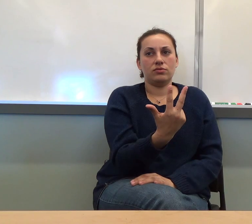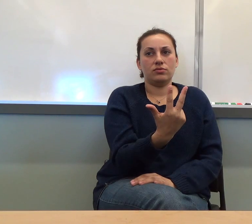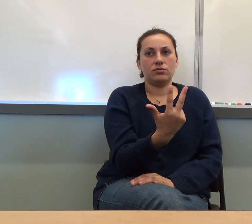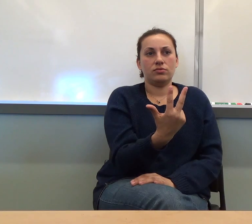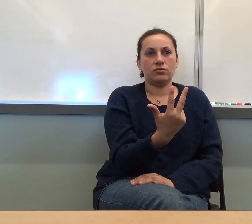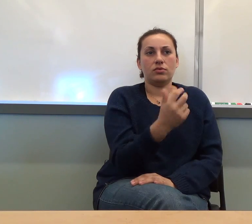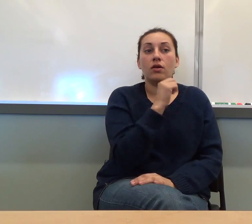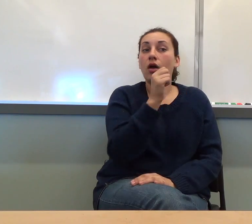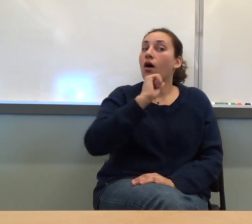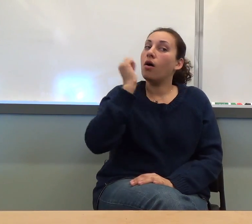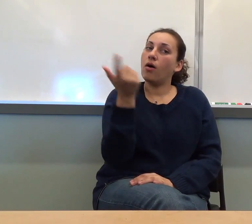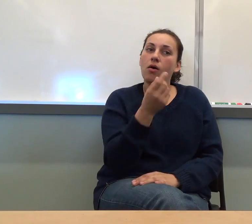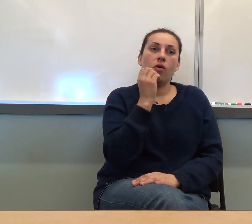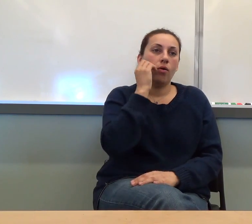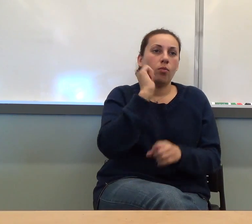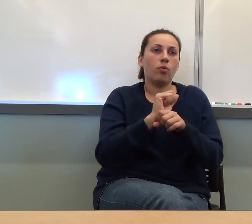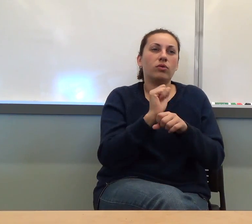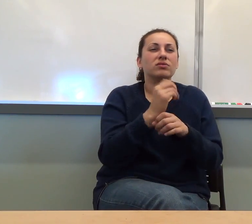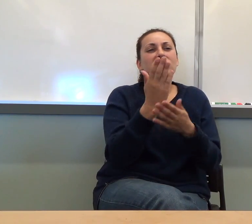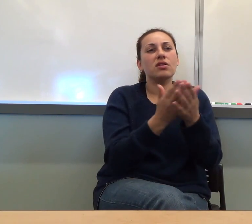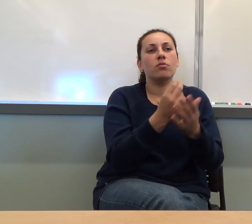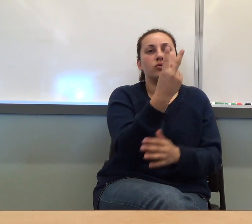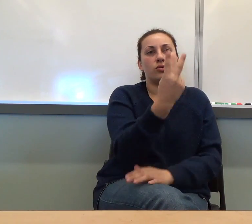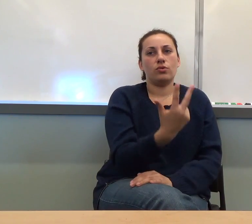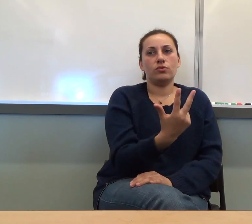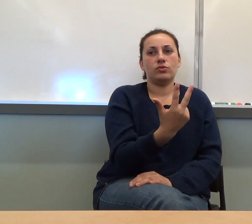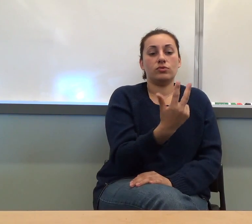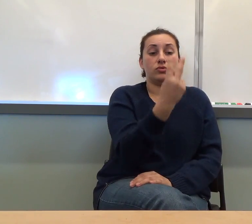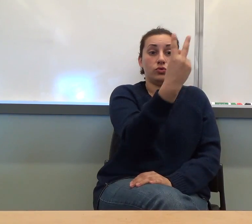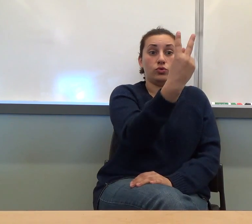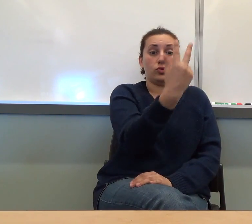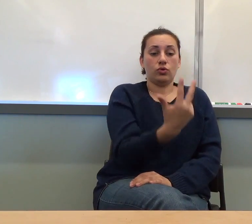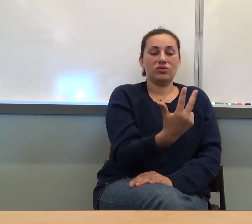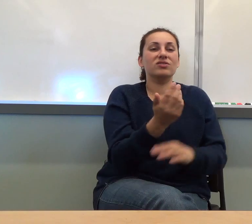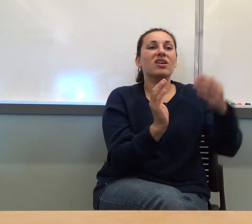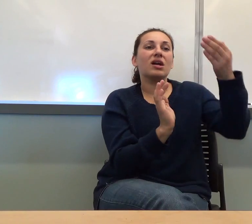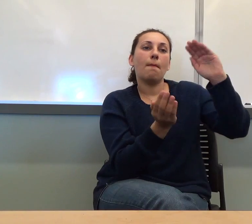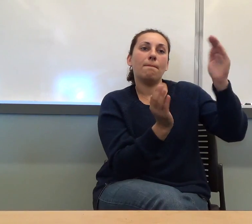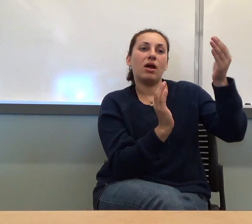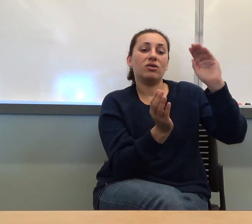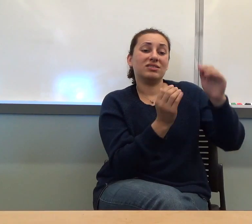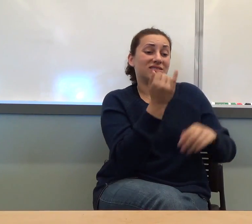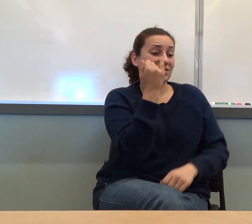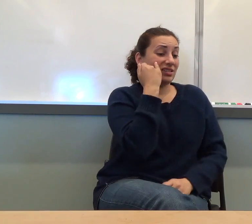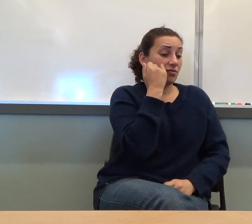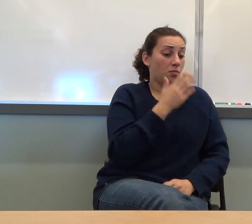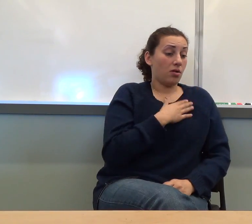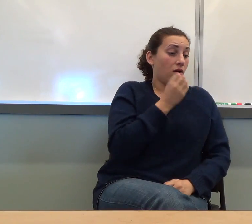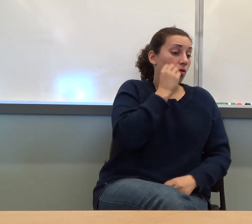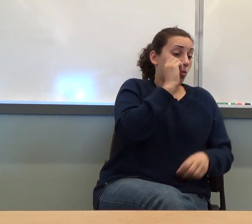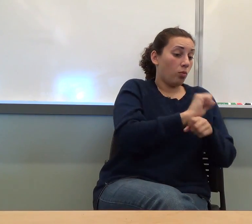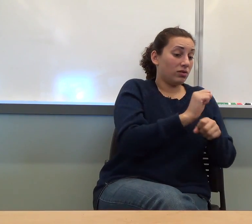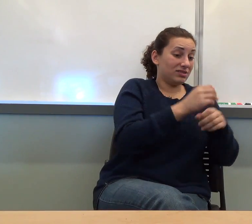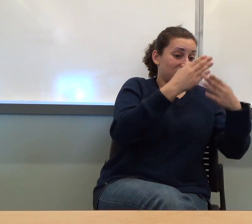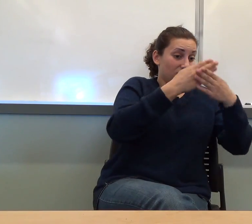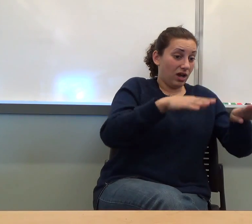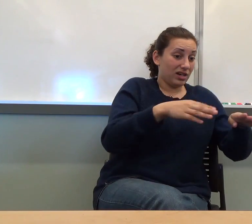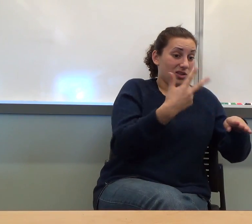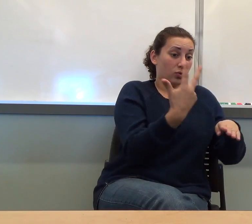Okay? You're comparing two numbers there. You're saying, if I divided my homework up into 3 sections,